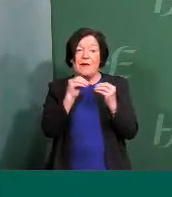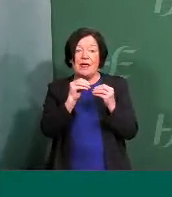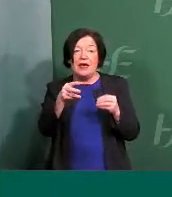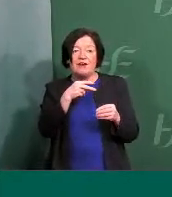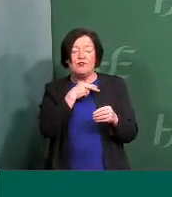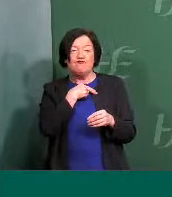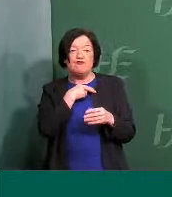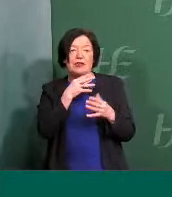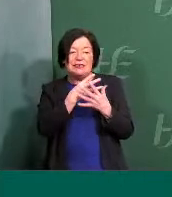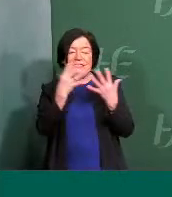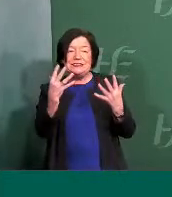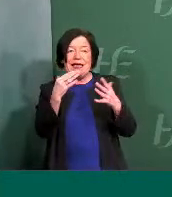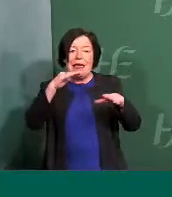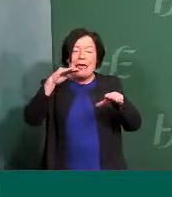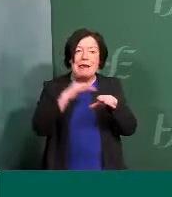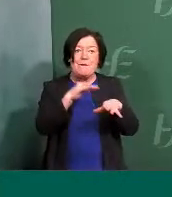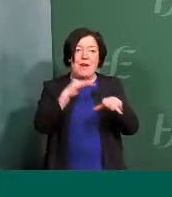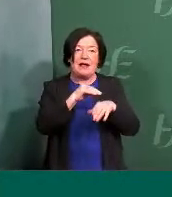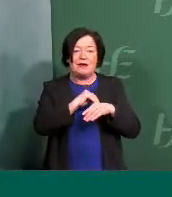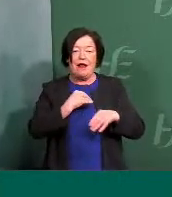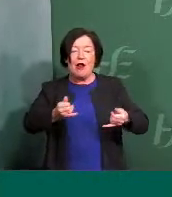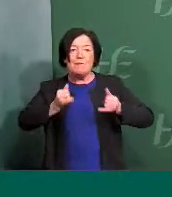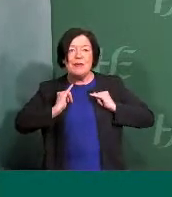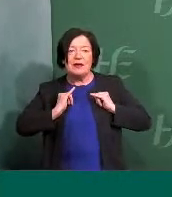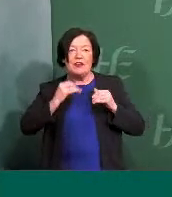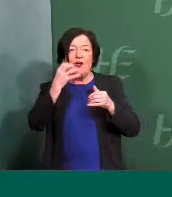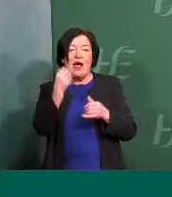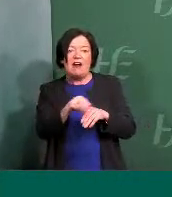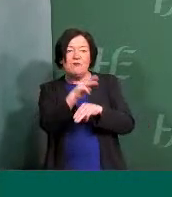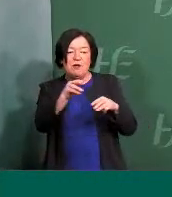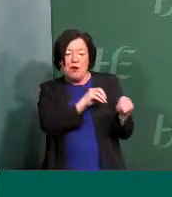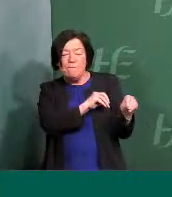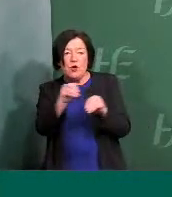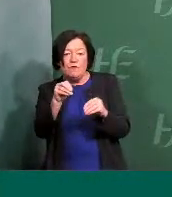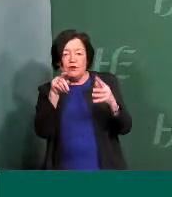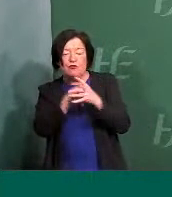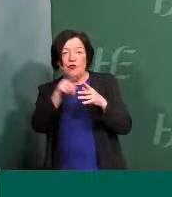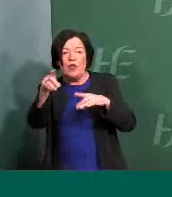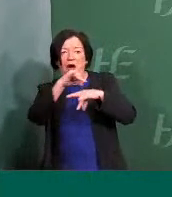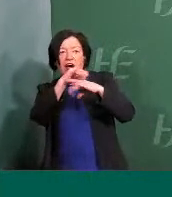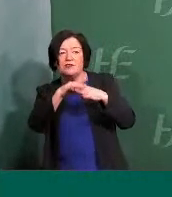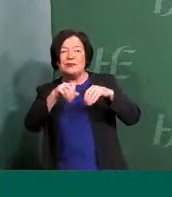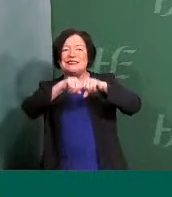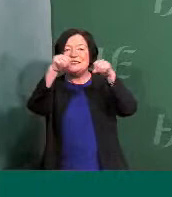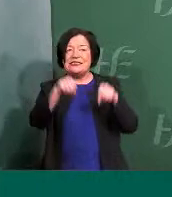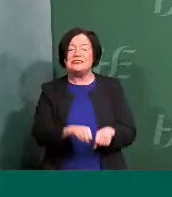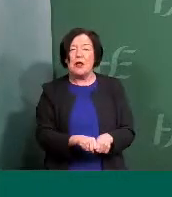very real and material impact on our ability to have people moving through our acute hospital system.